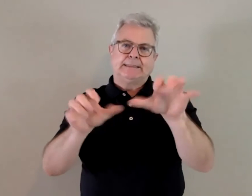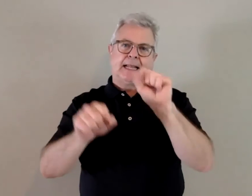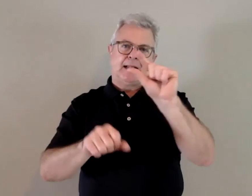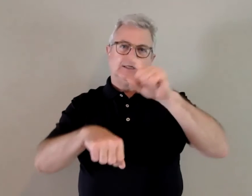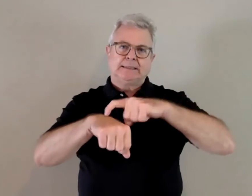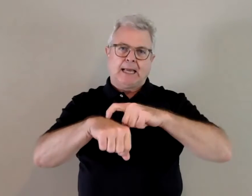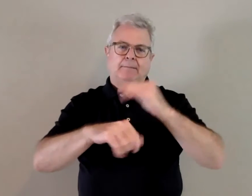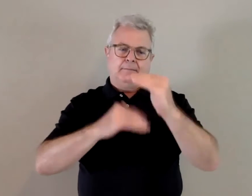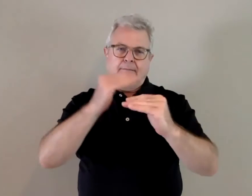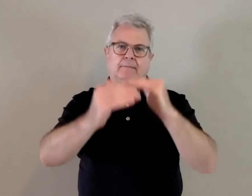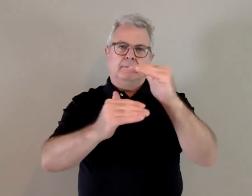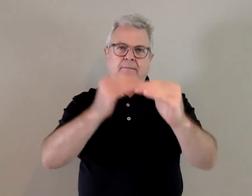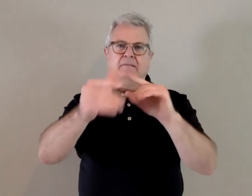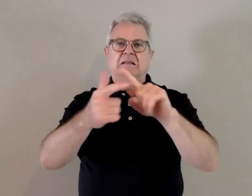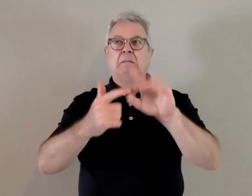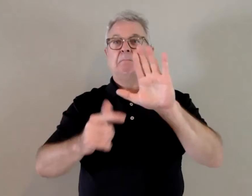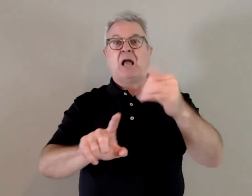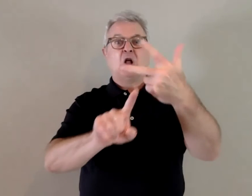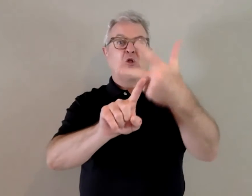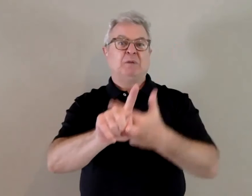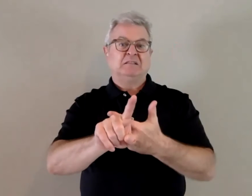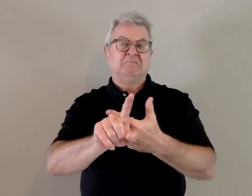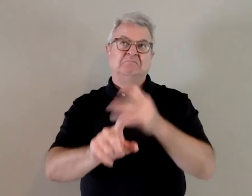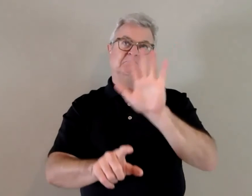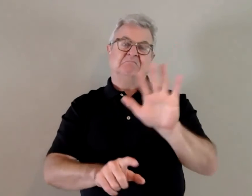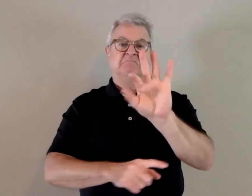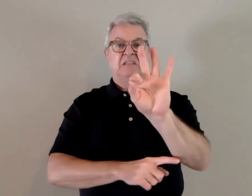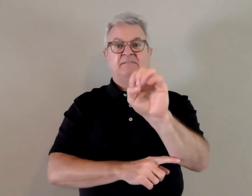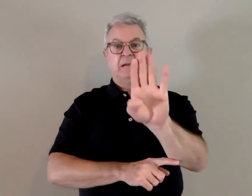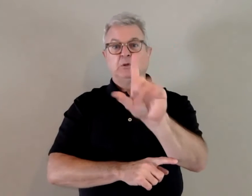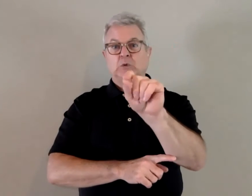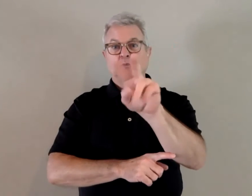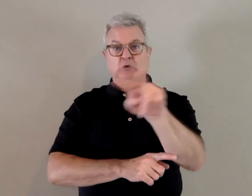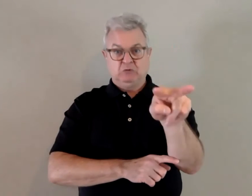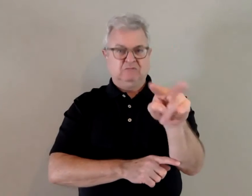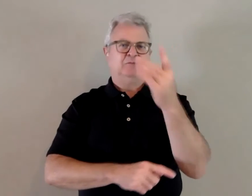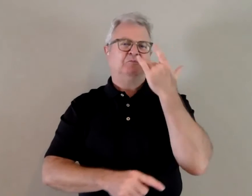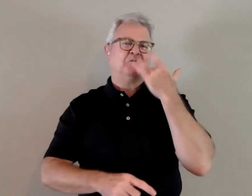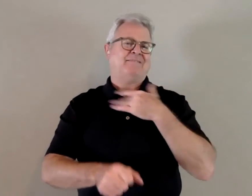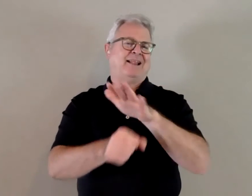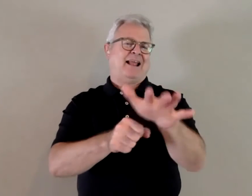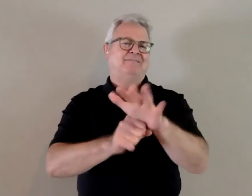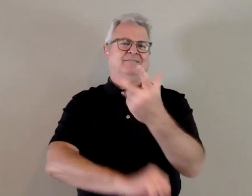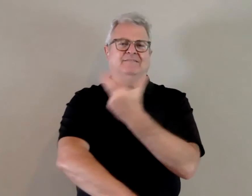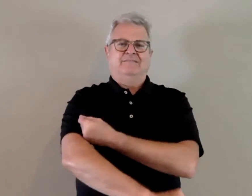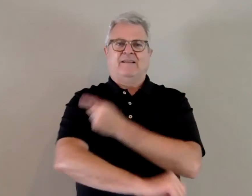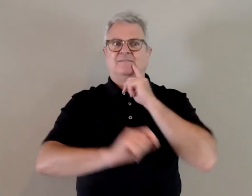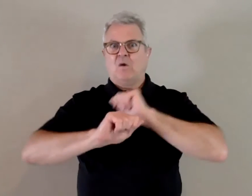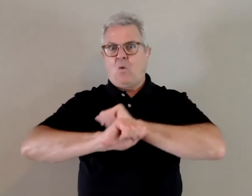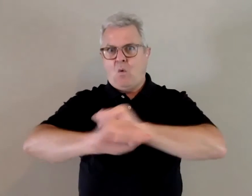2 months, it may be a little difficult to get the vaccine, but I would say by 3 months, February